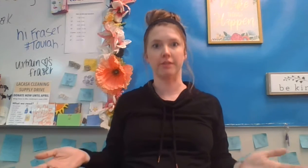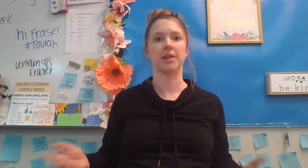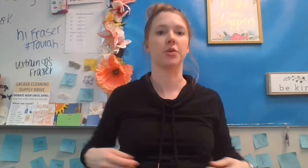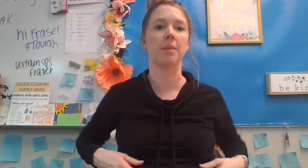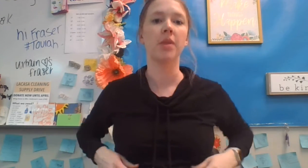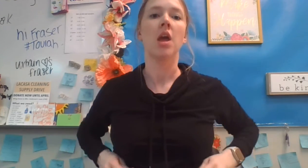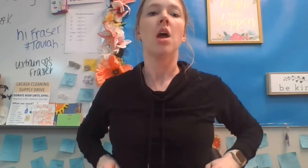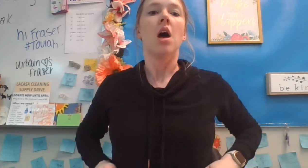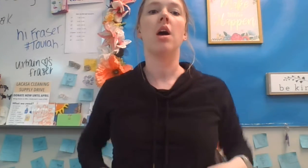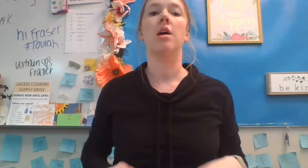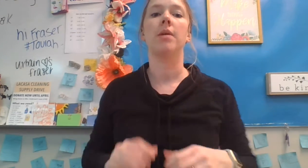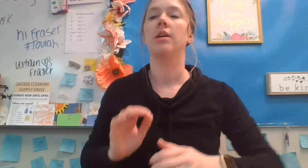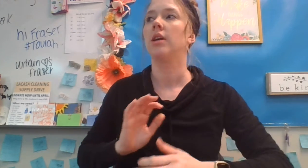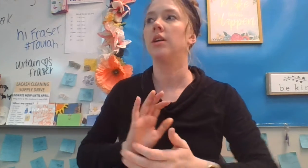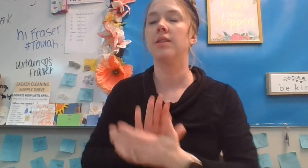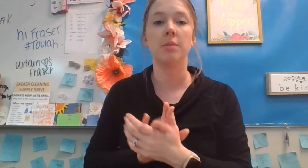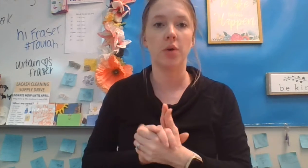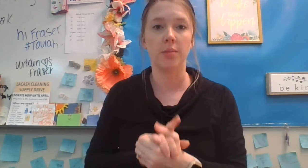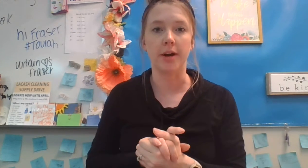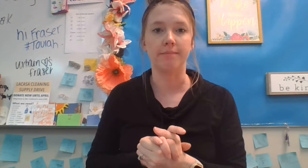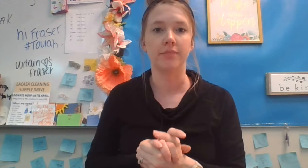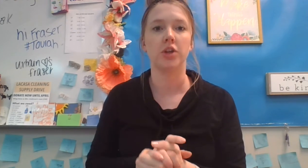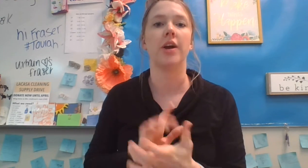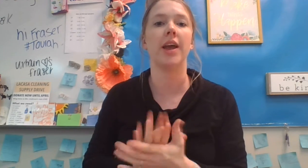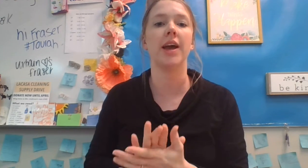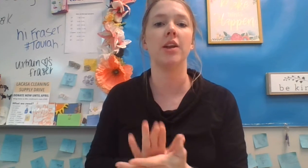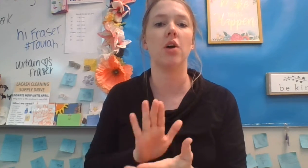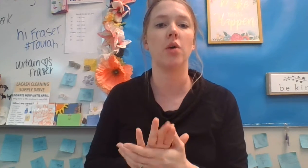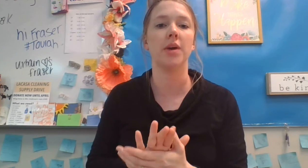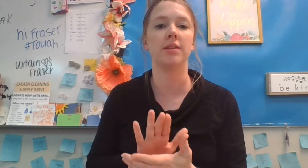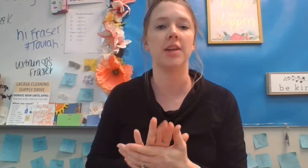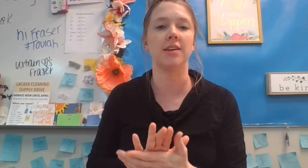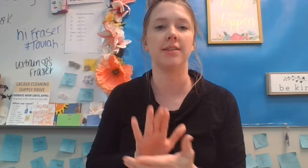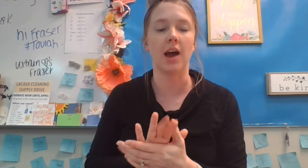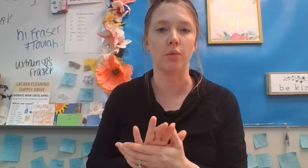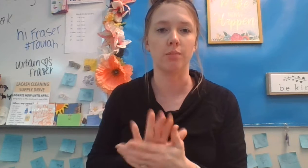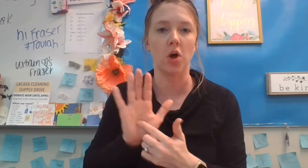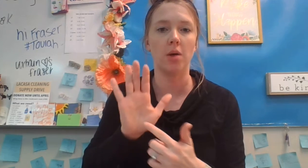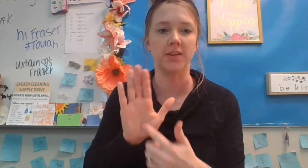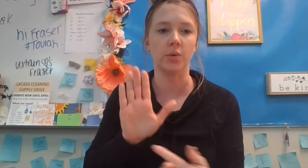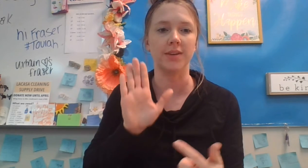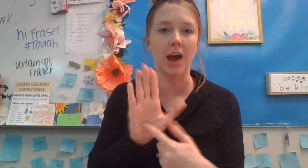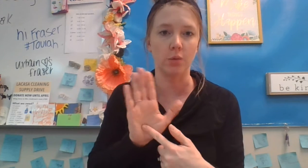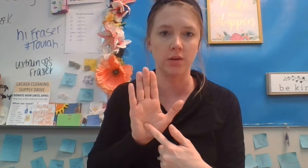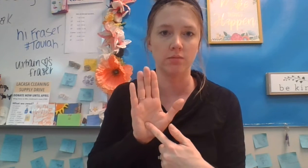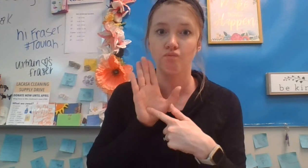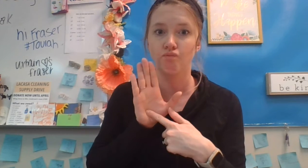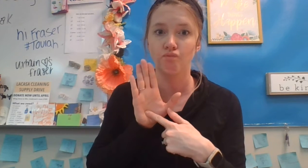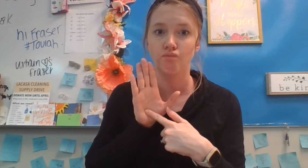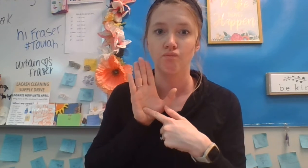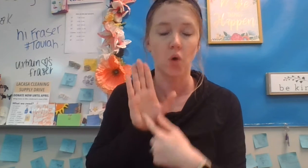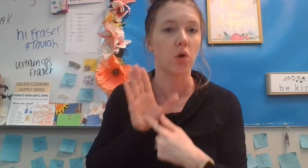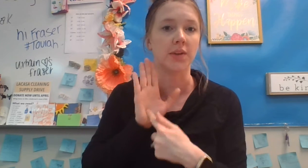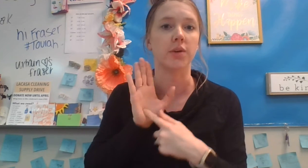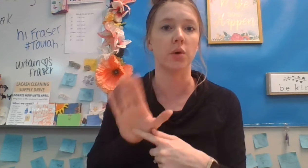to give that to them? Here's the important part. Your hand always stays out. Palm is always out. Always, always,